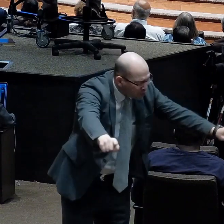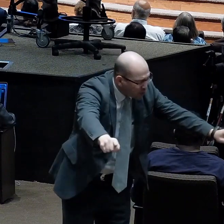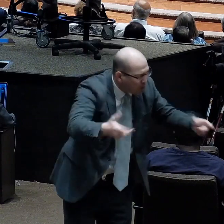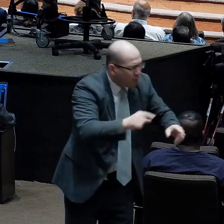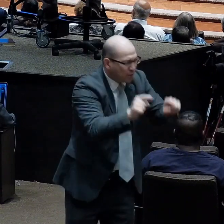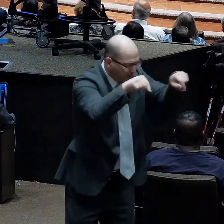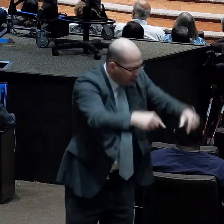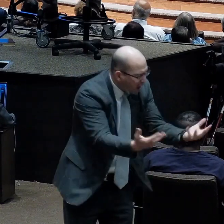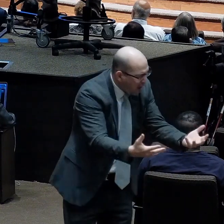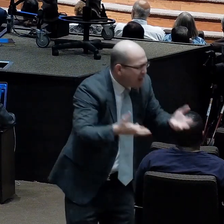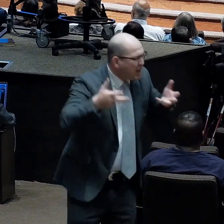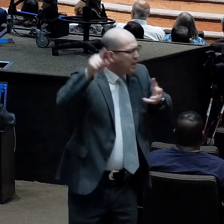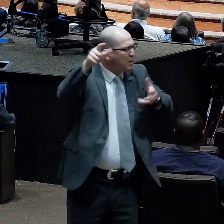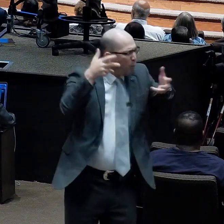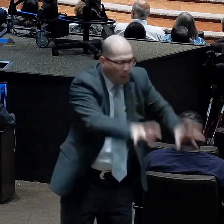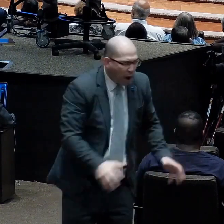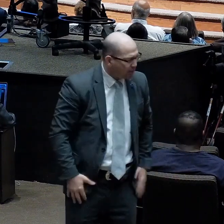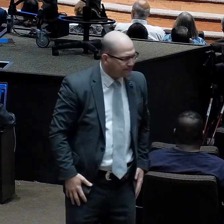go to hell. Amen!